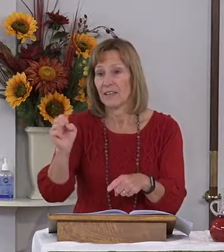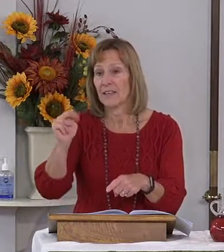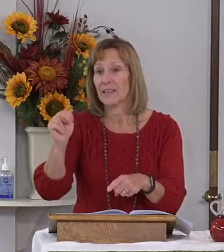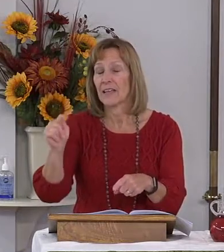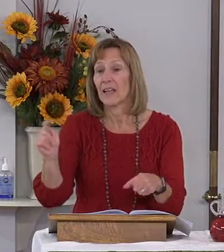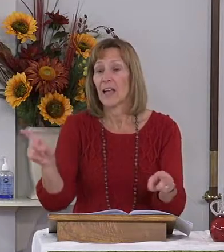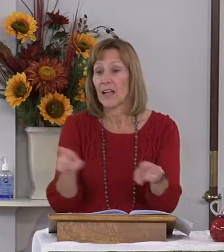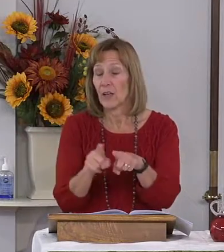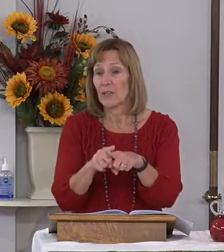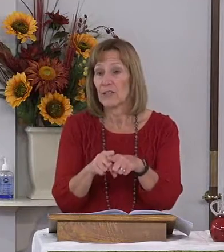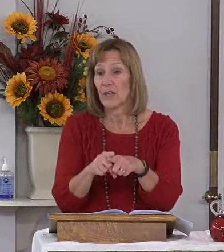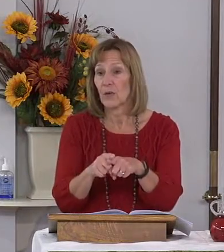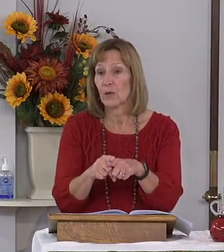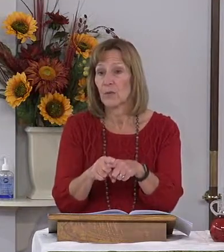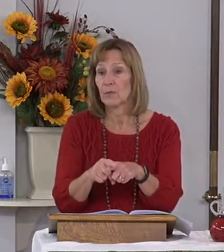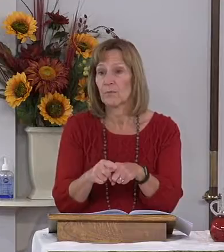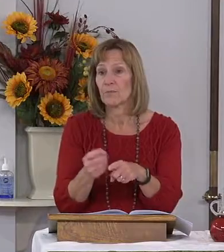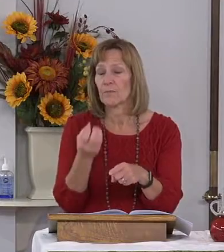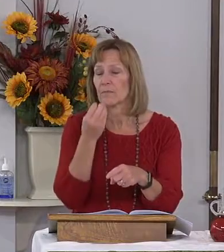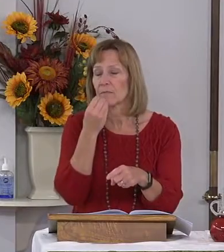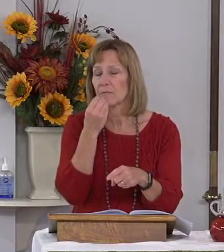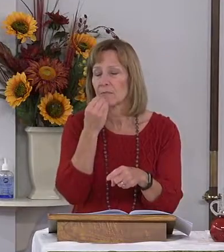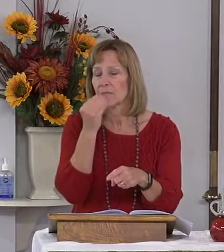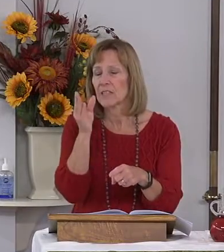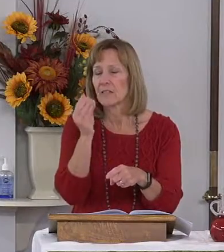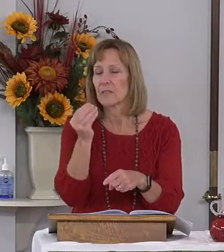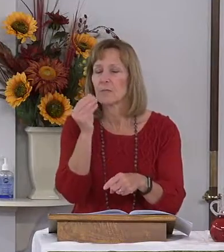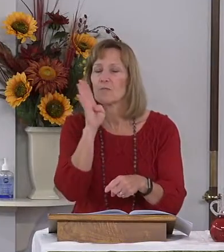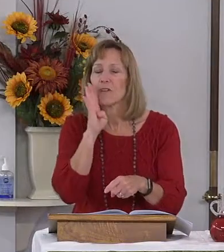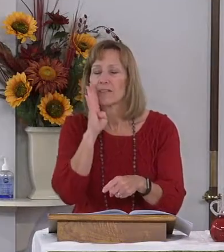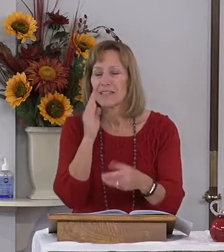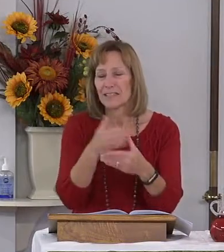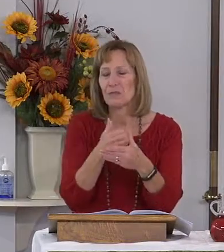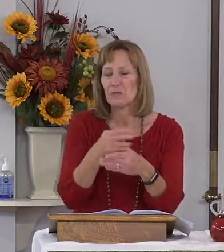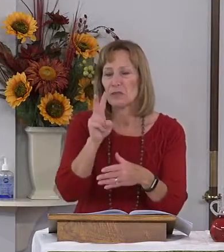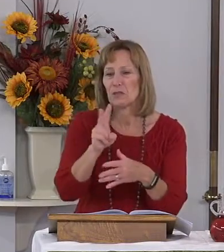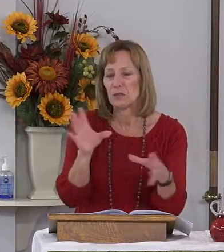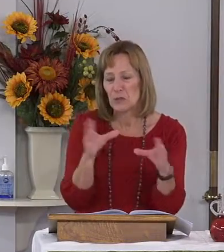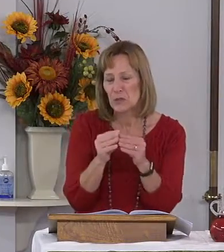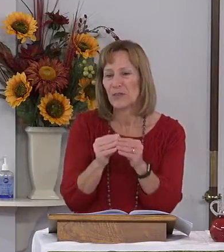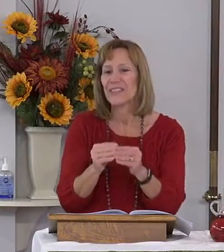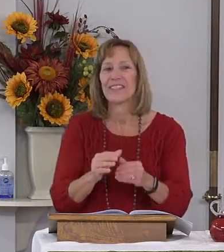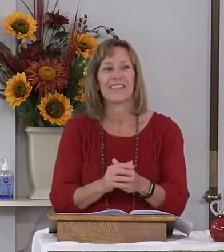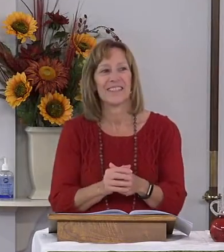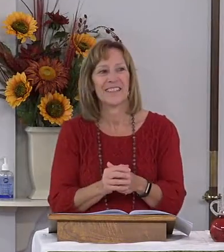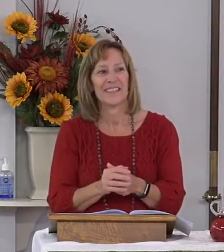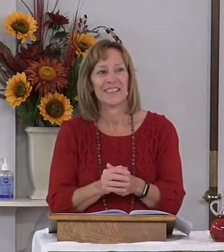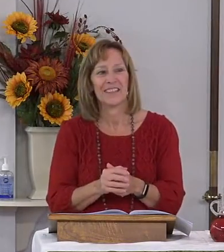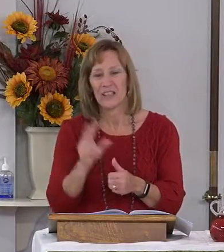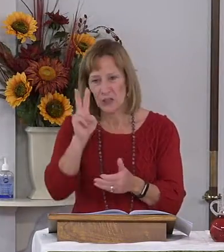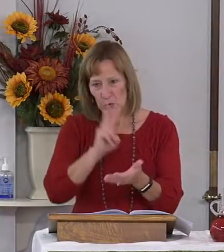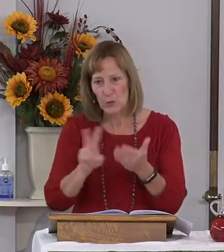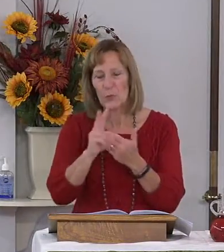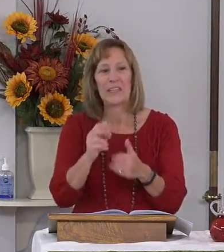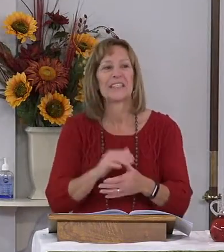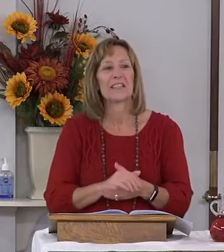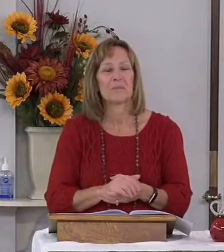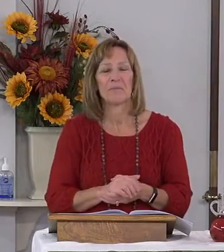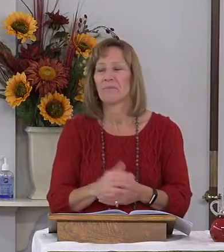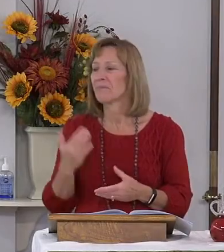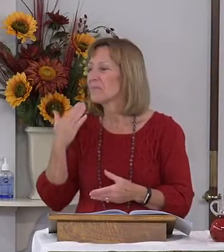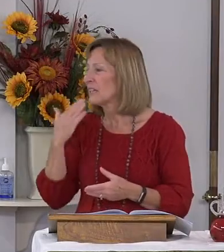breakfast. So we invite you to please be a part of that too, and that's in between the two services. Thank you. Thank you,